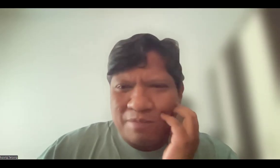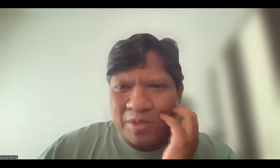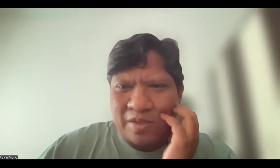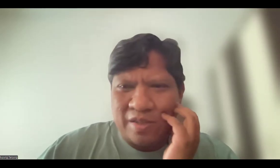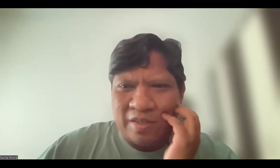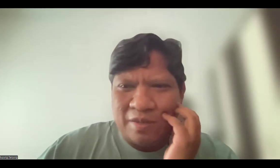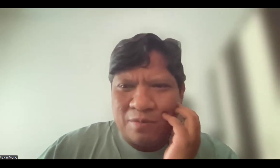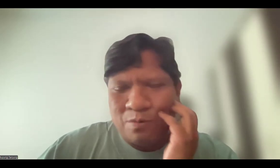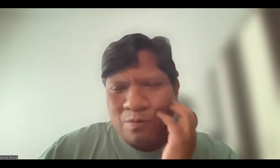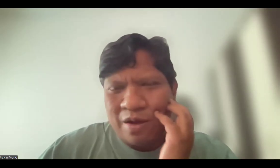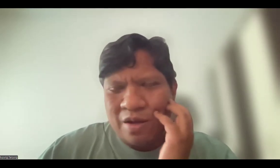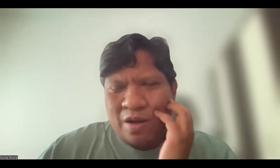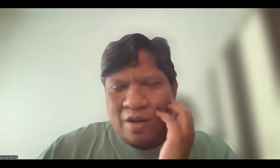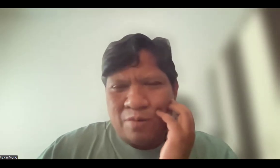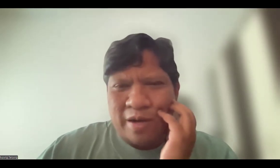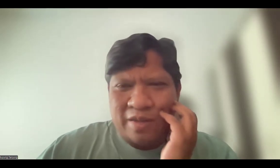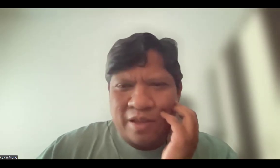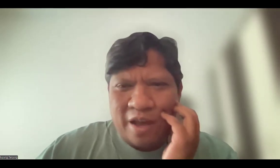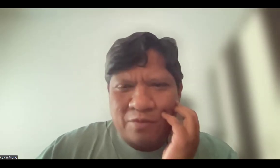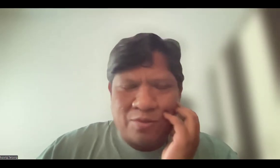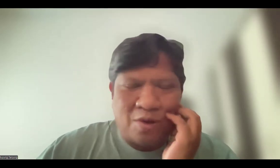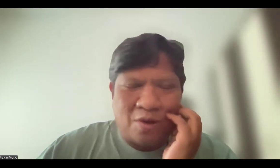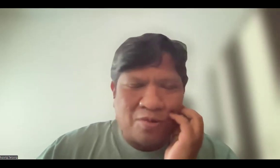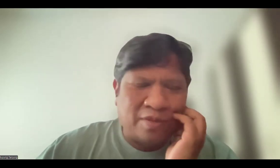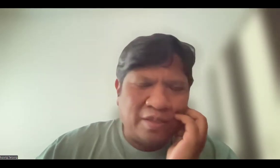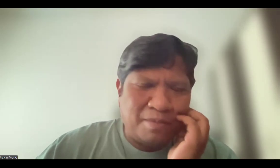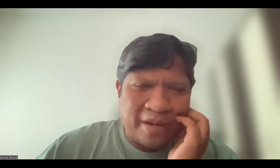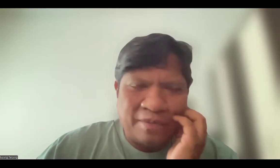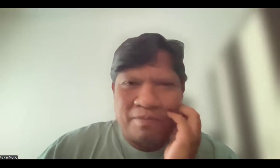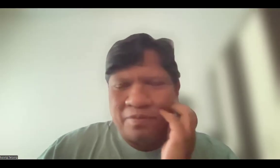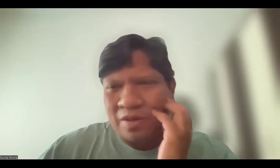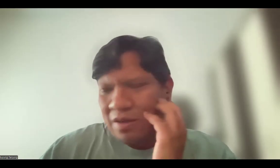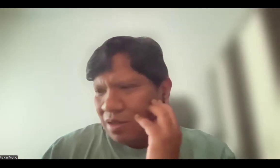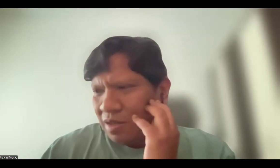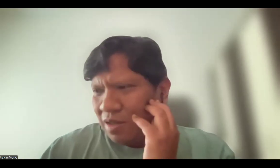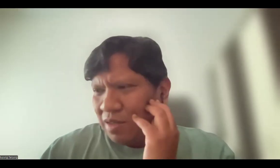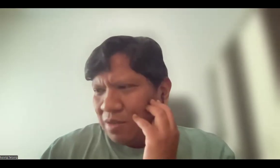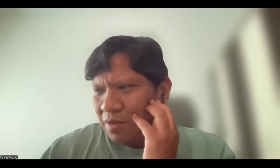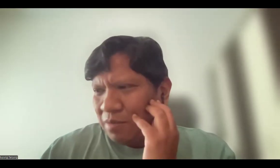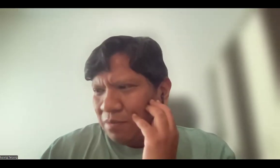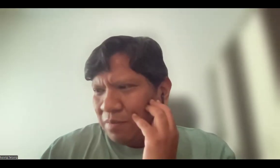divide some person in the where they have to go in the main